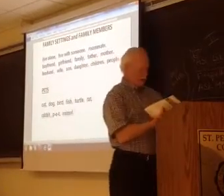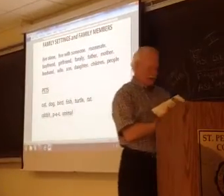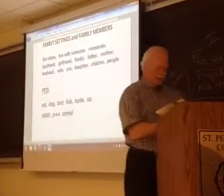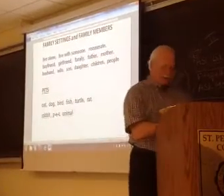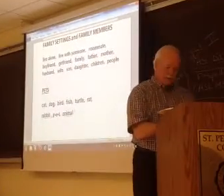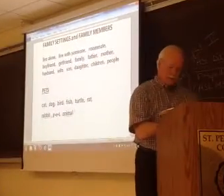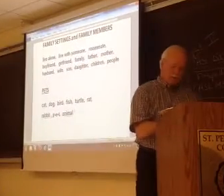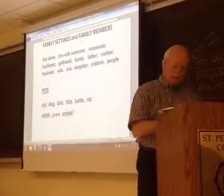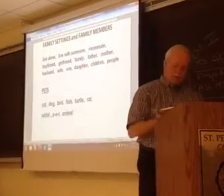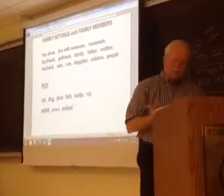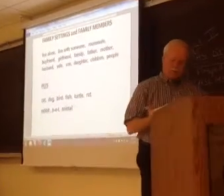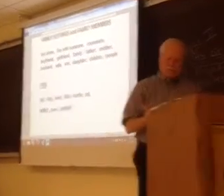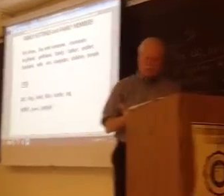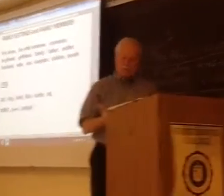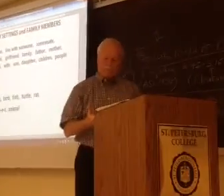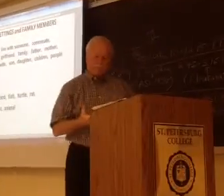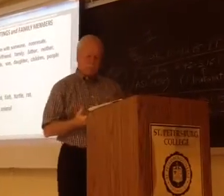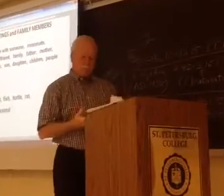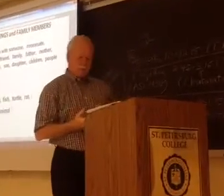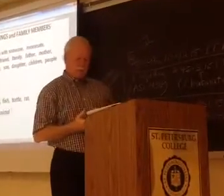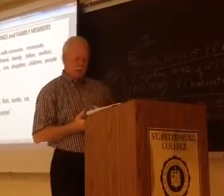169, thank you, Susie.